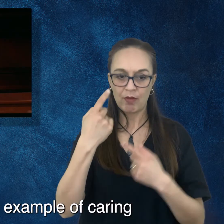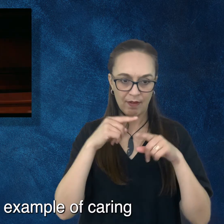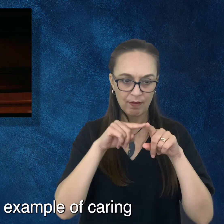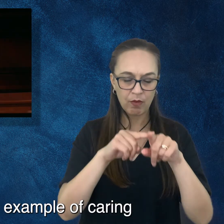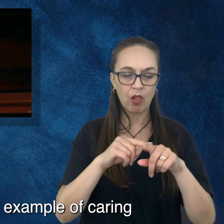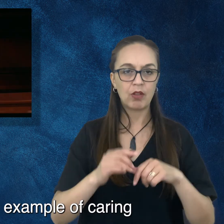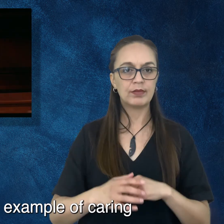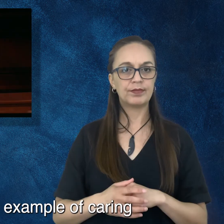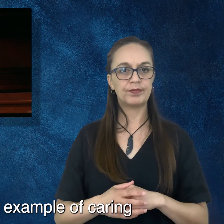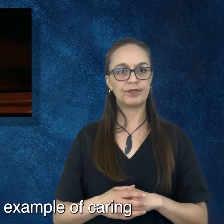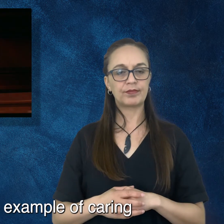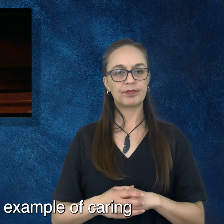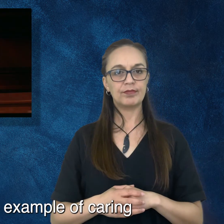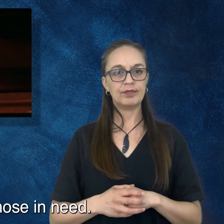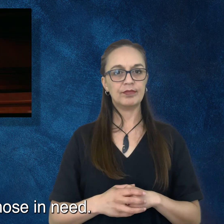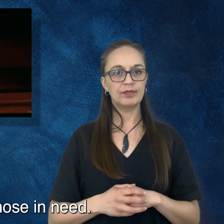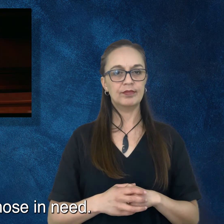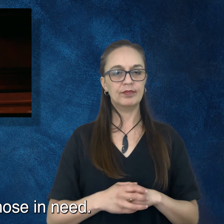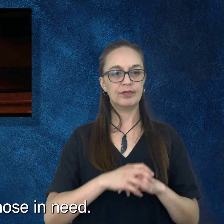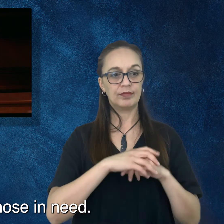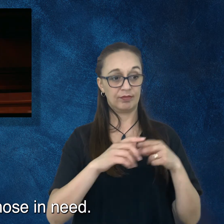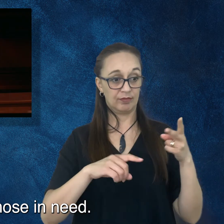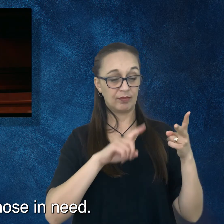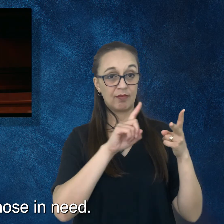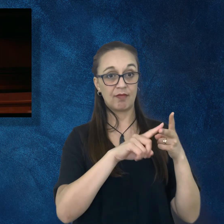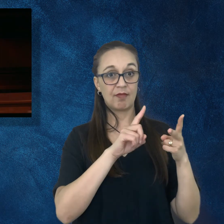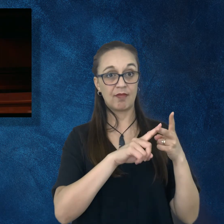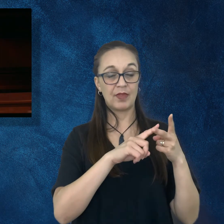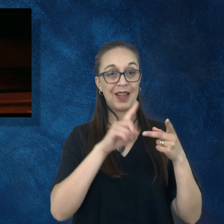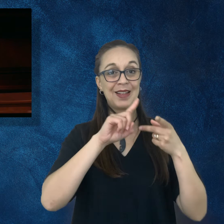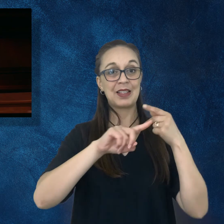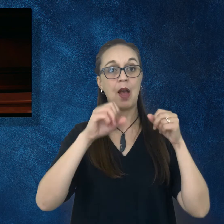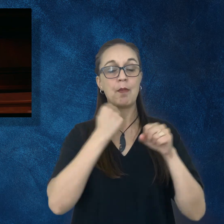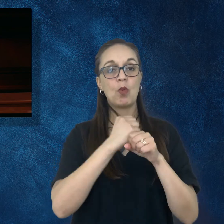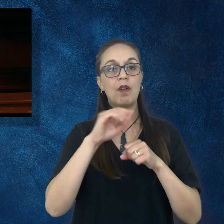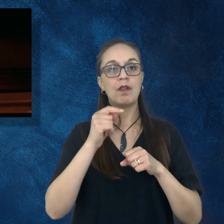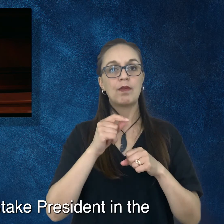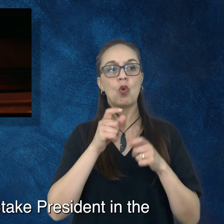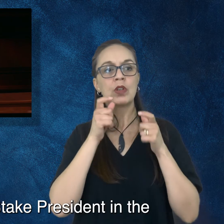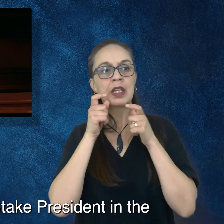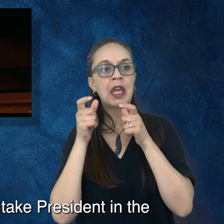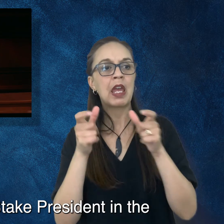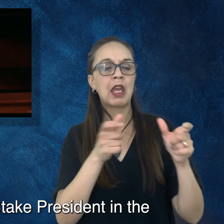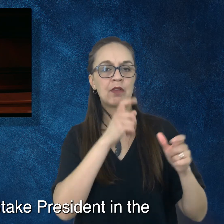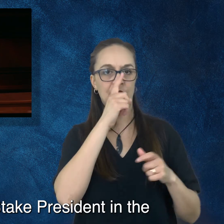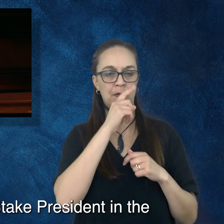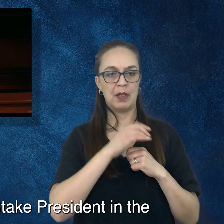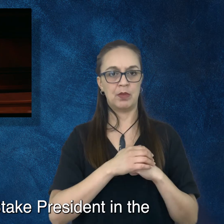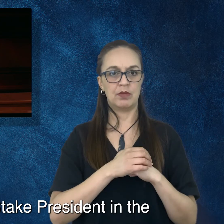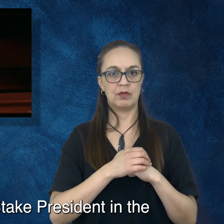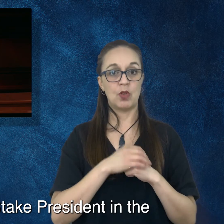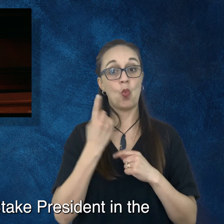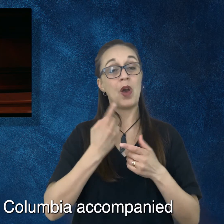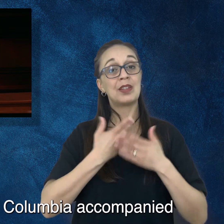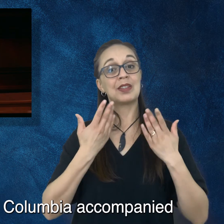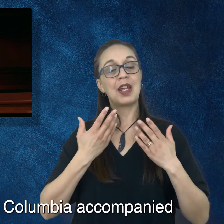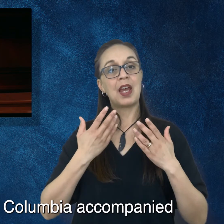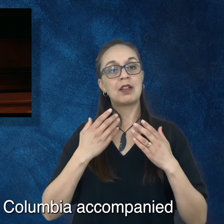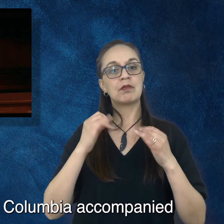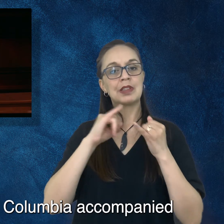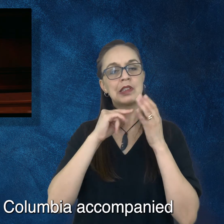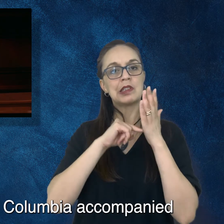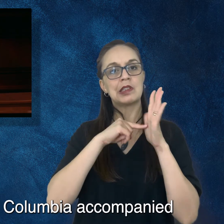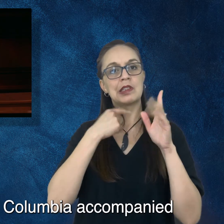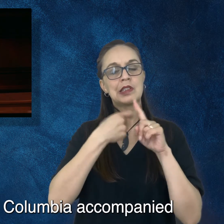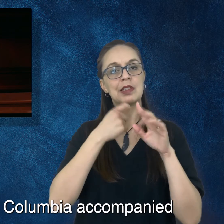Here is an example of caring for those in need. One day, a stake president in the Cucuta stake